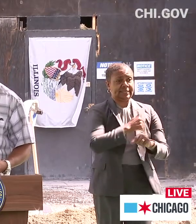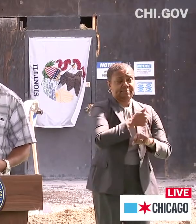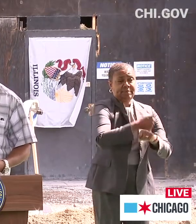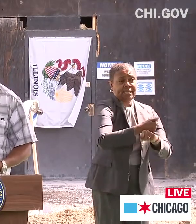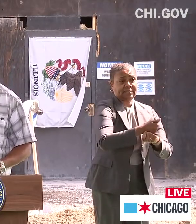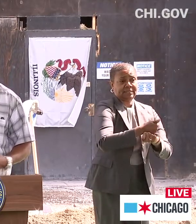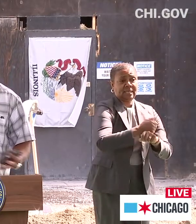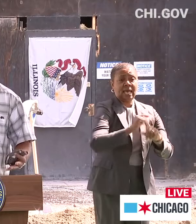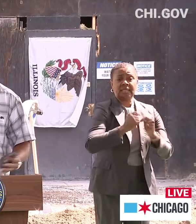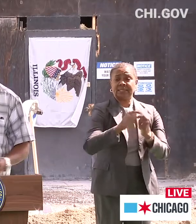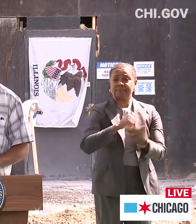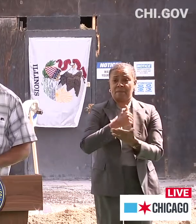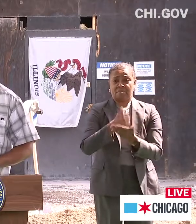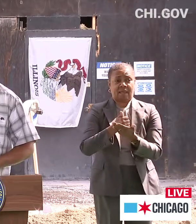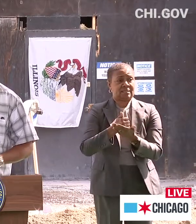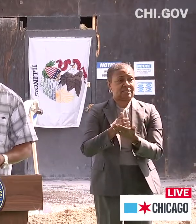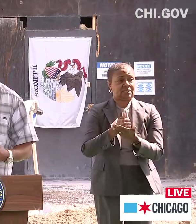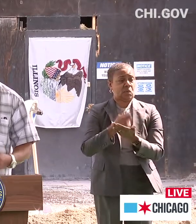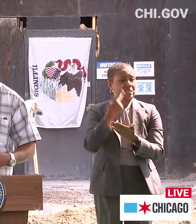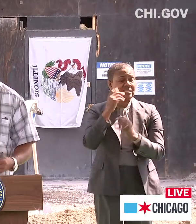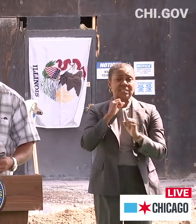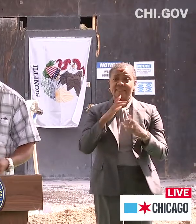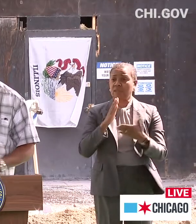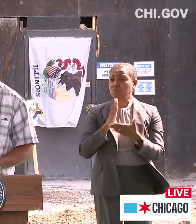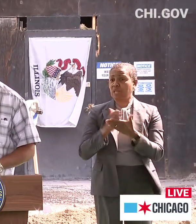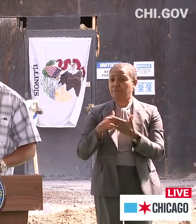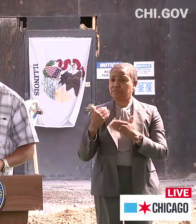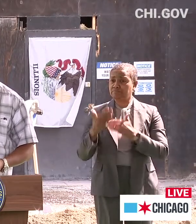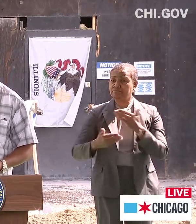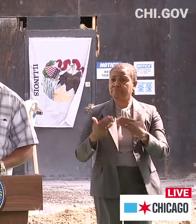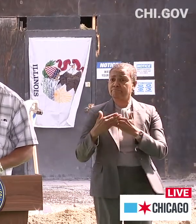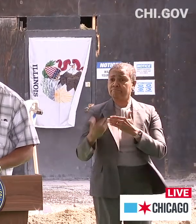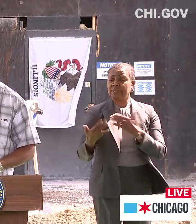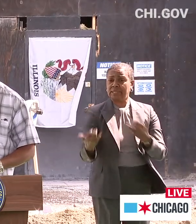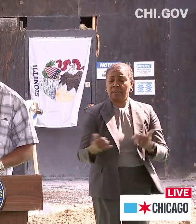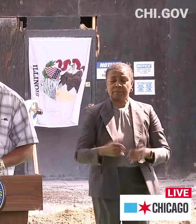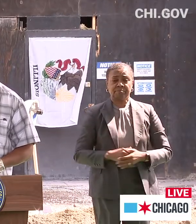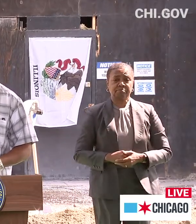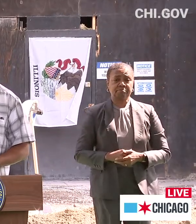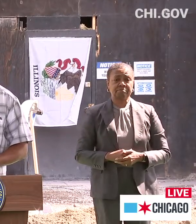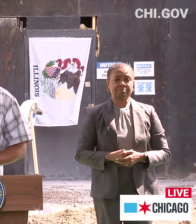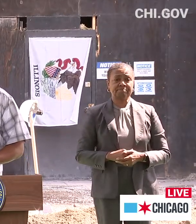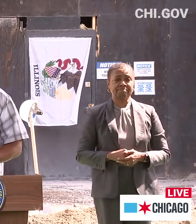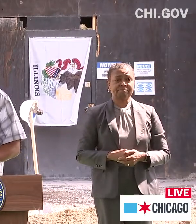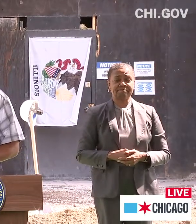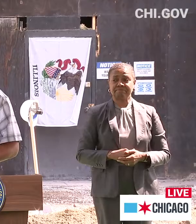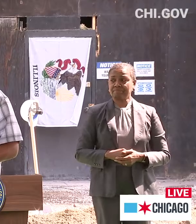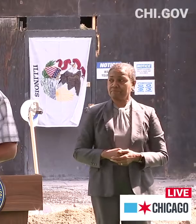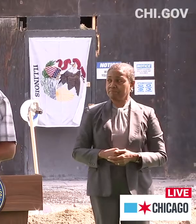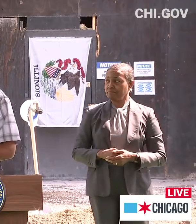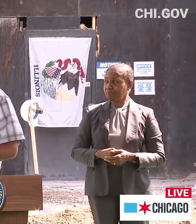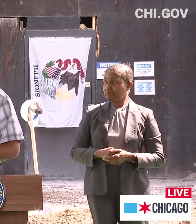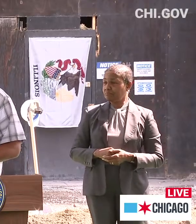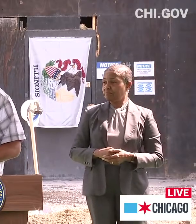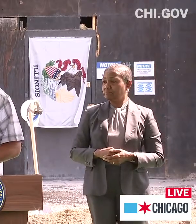the team in place, and so I don't really see anything that can stop us moving forward at this particular point.